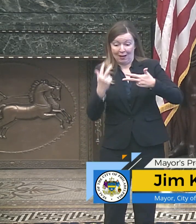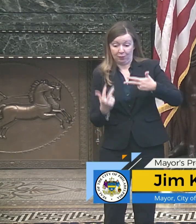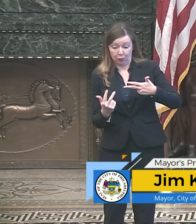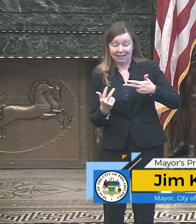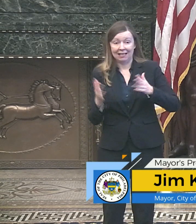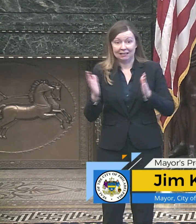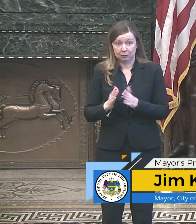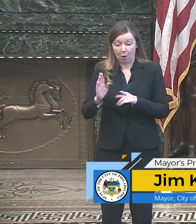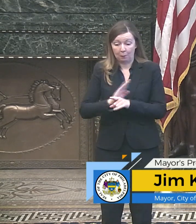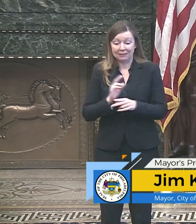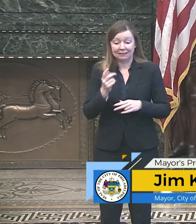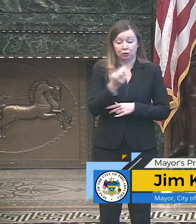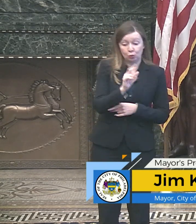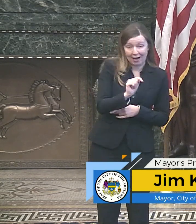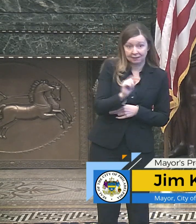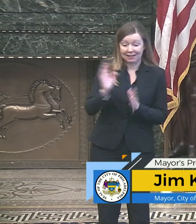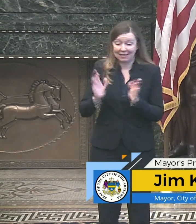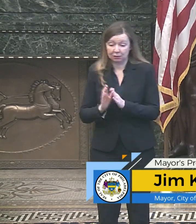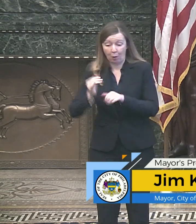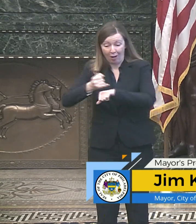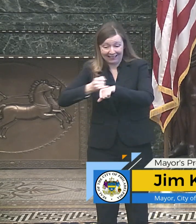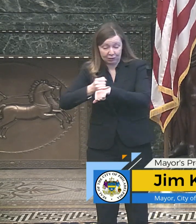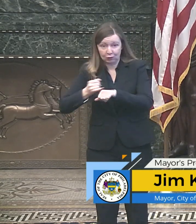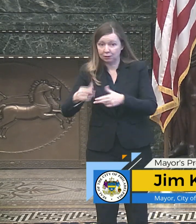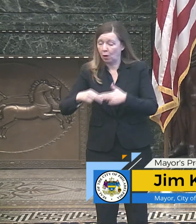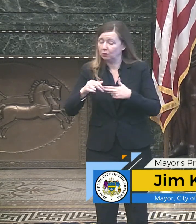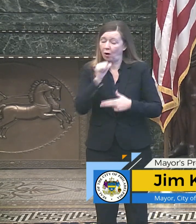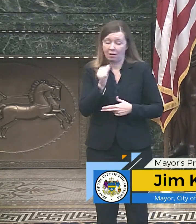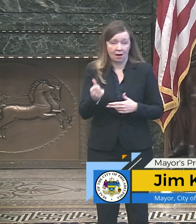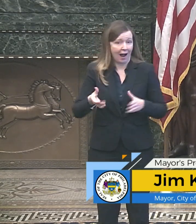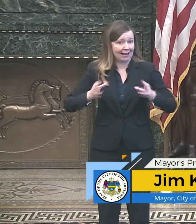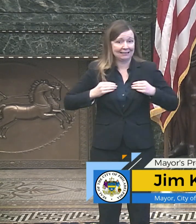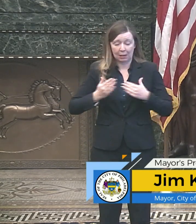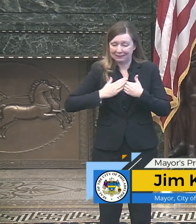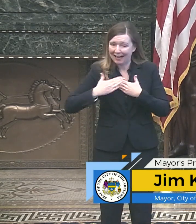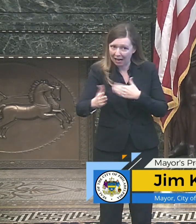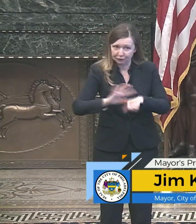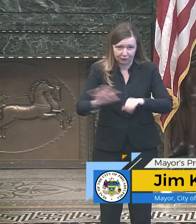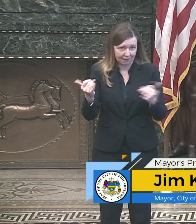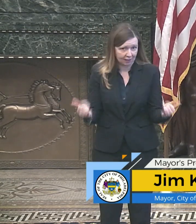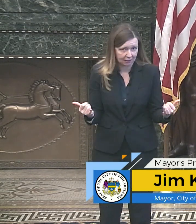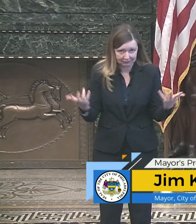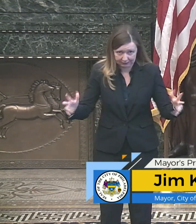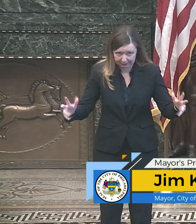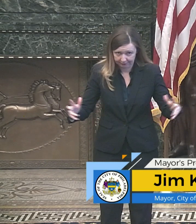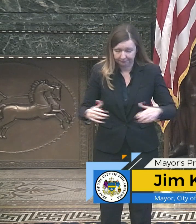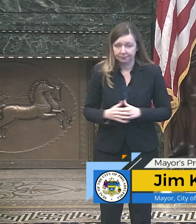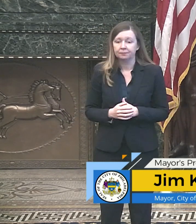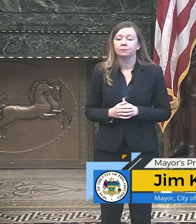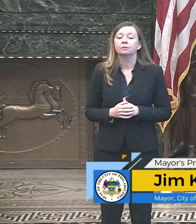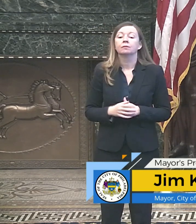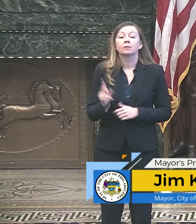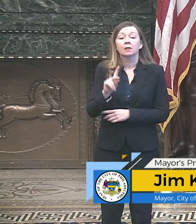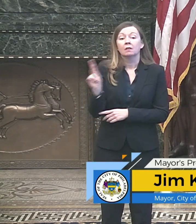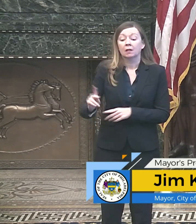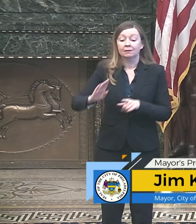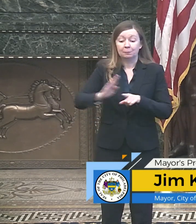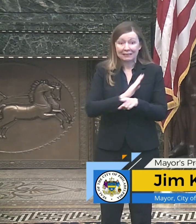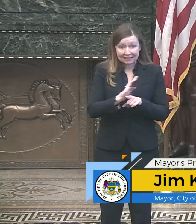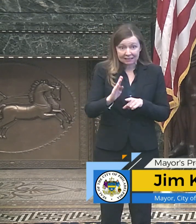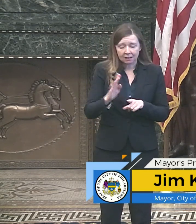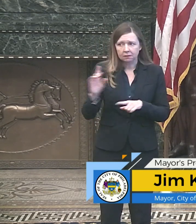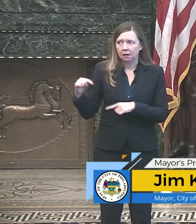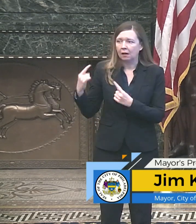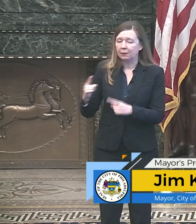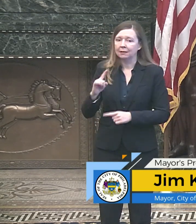Business Grants and zero-interest loans, will no longer be accepted or reviewed after 5 p.m. today. Philadelphia's businesses have